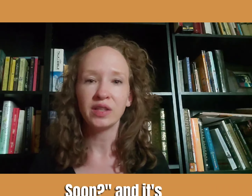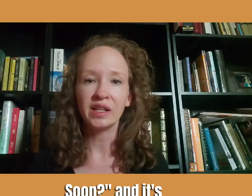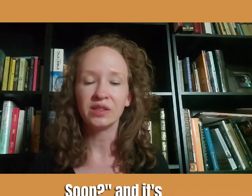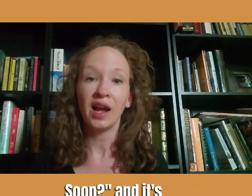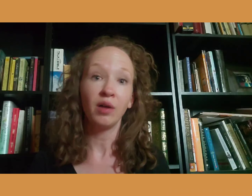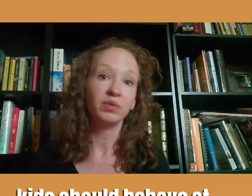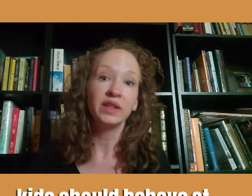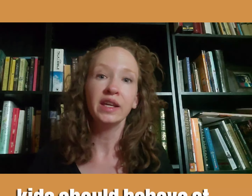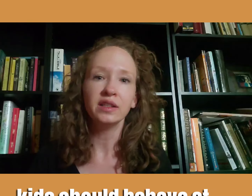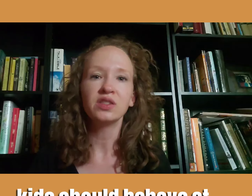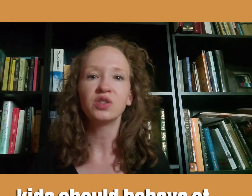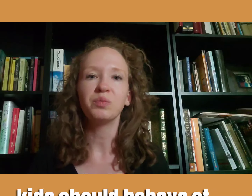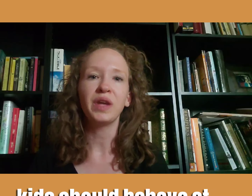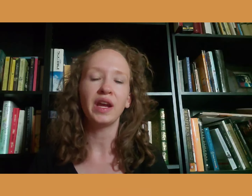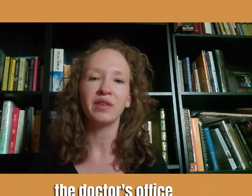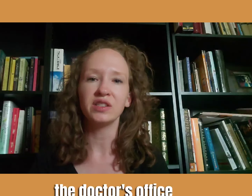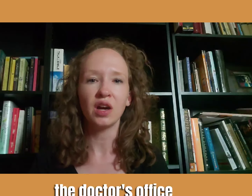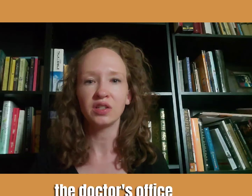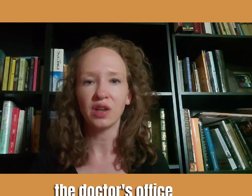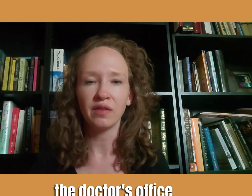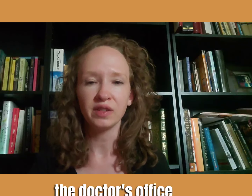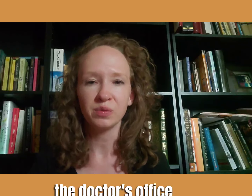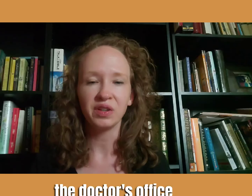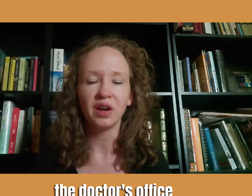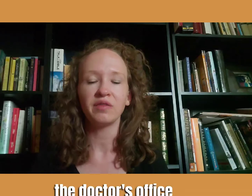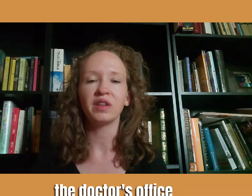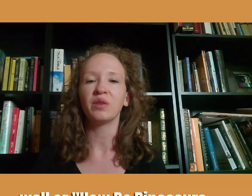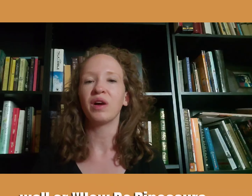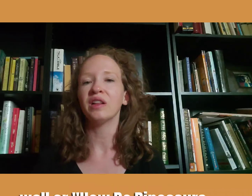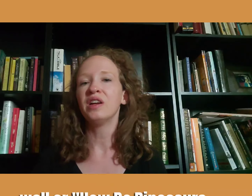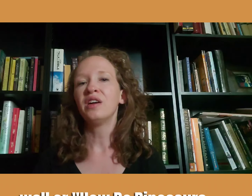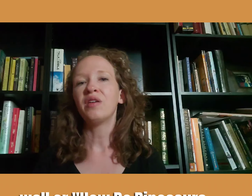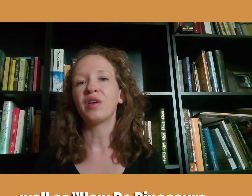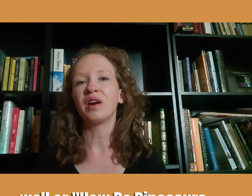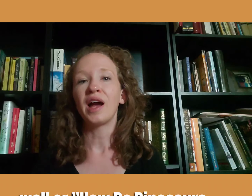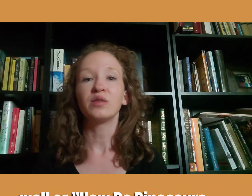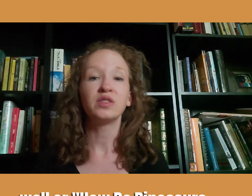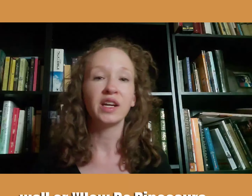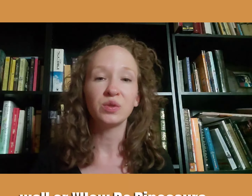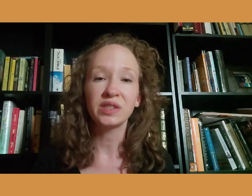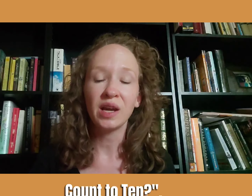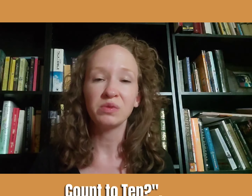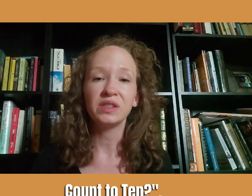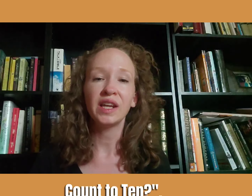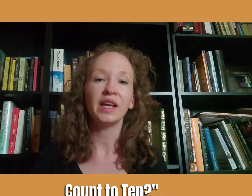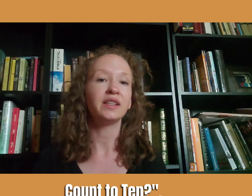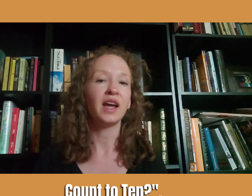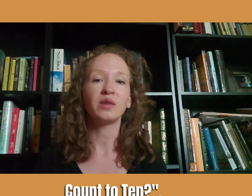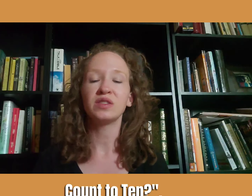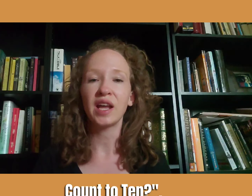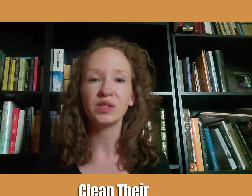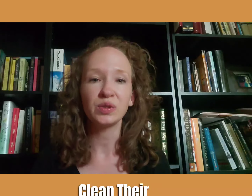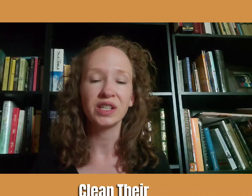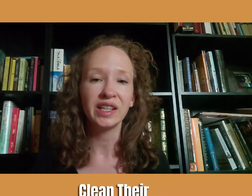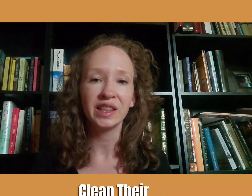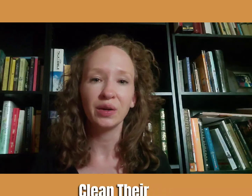kids should behave at a doctor's office when they're not feeling well or how do dinosaurs count to ten how do dinosaurs clean their